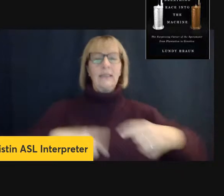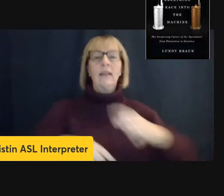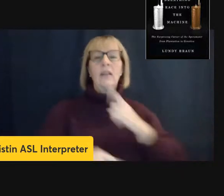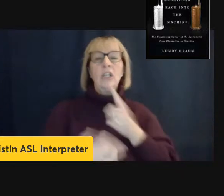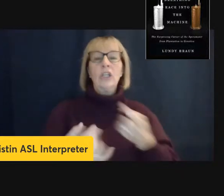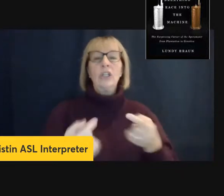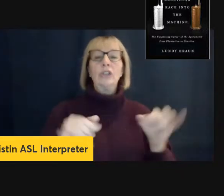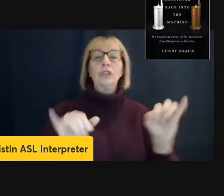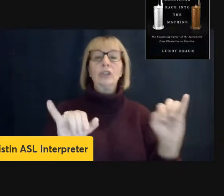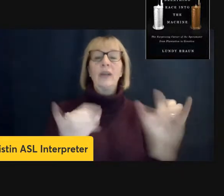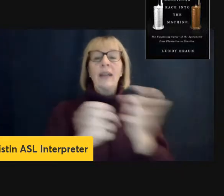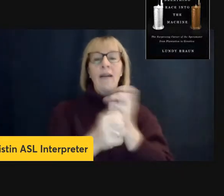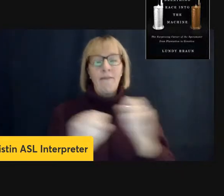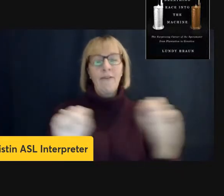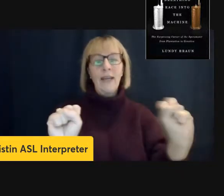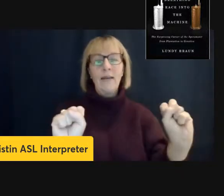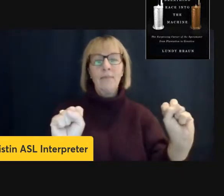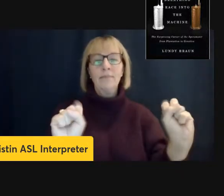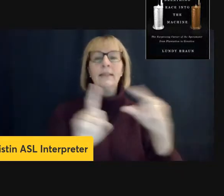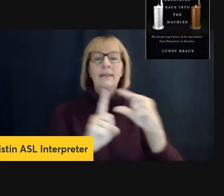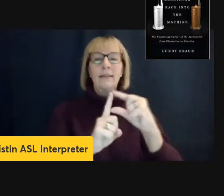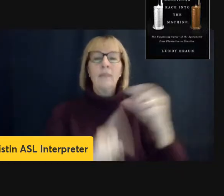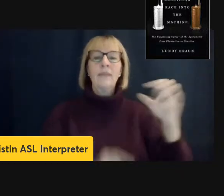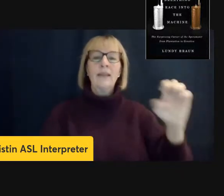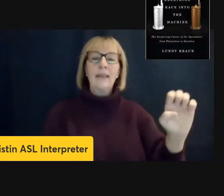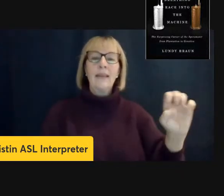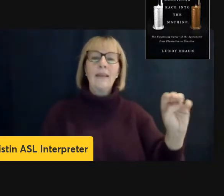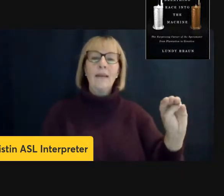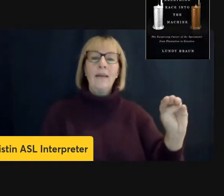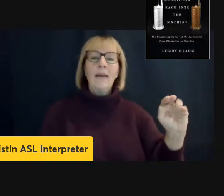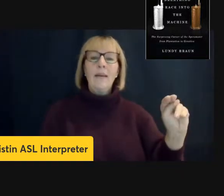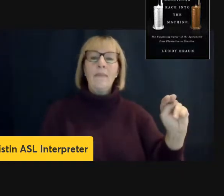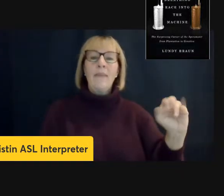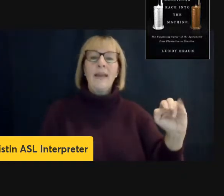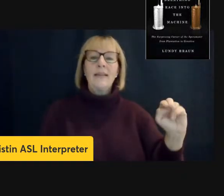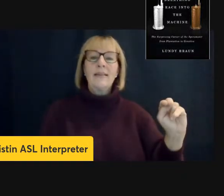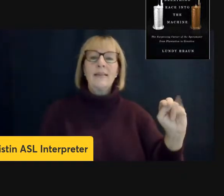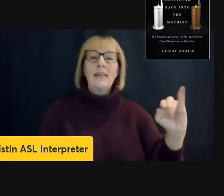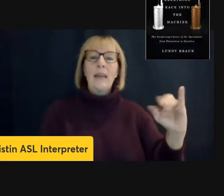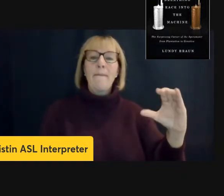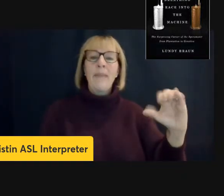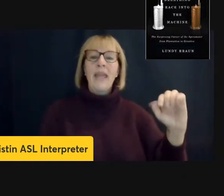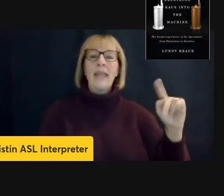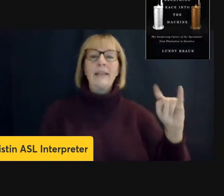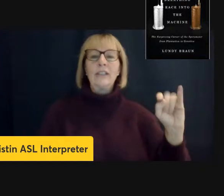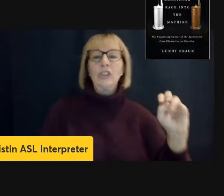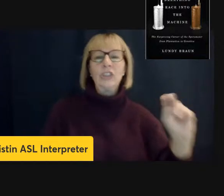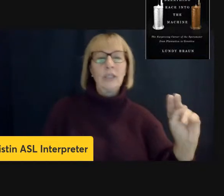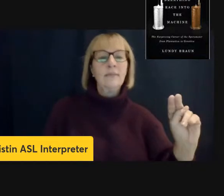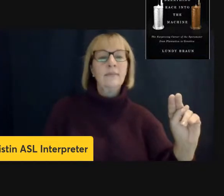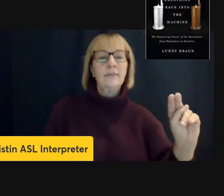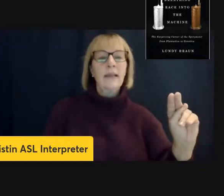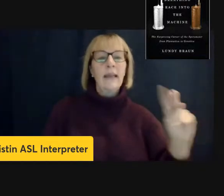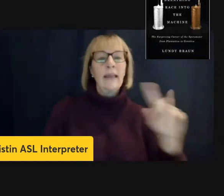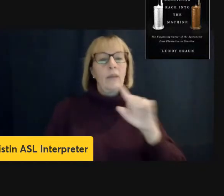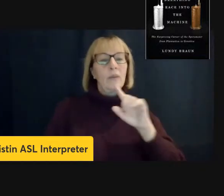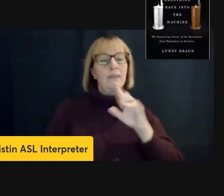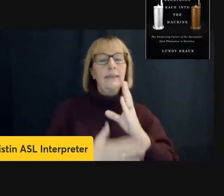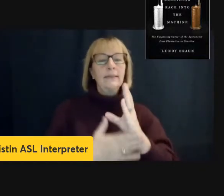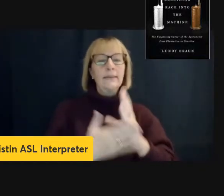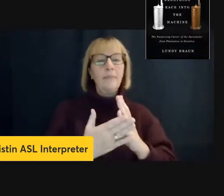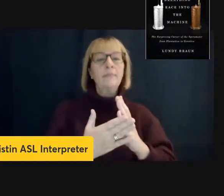emancipation, and in both explicitly and more muted scientific ways, it was acquiring